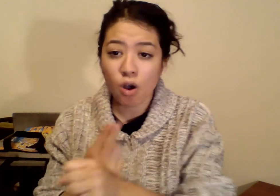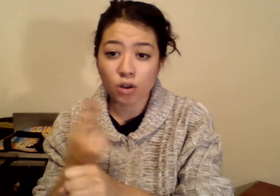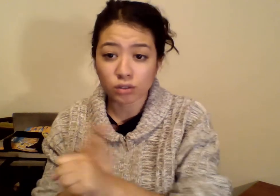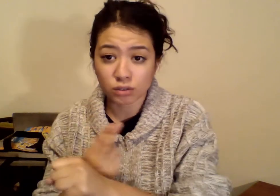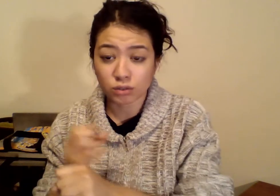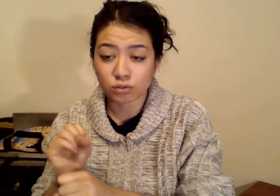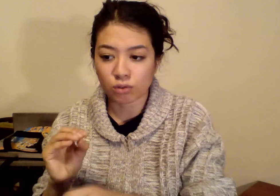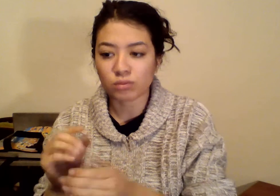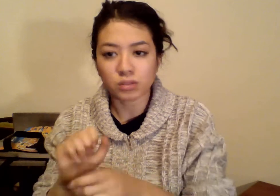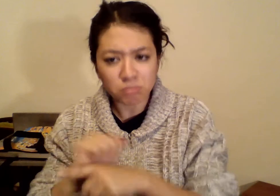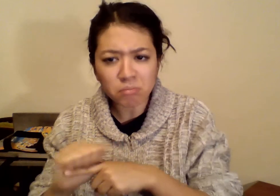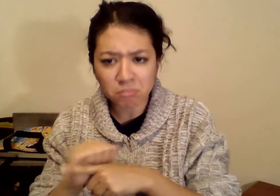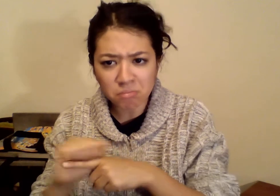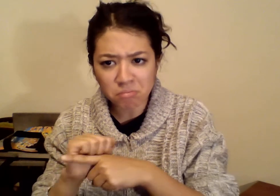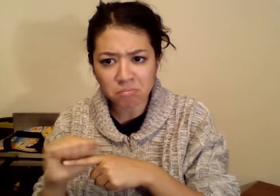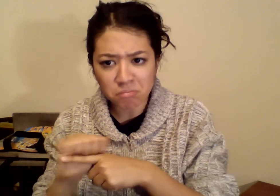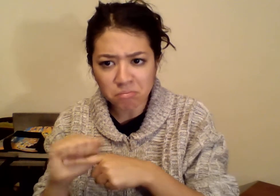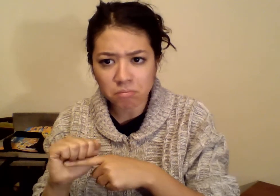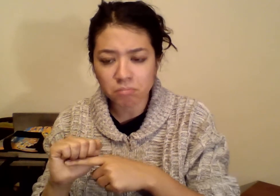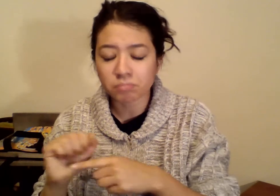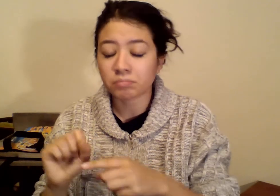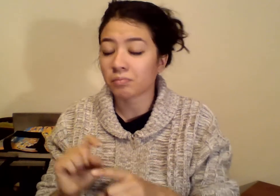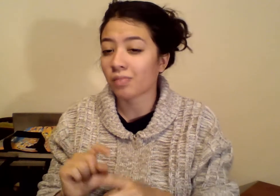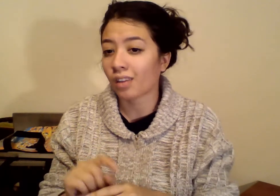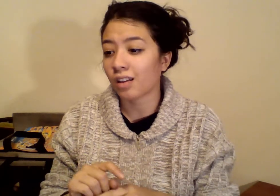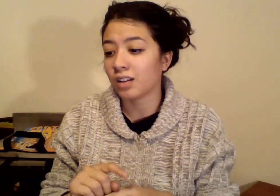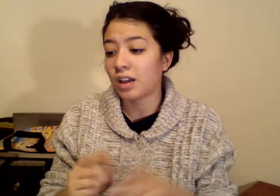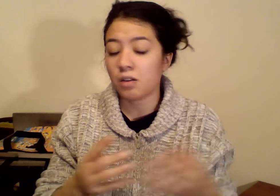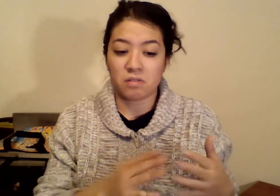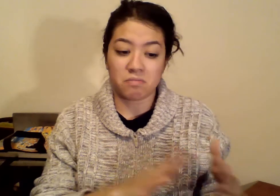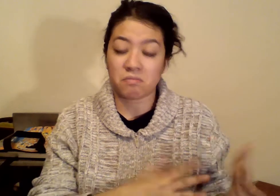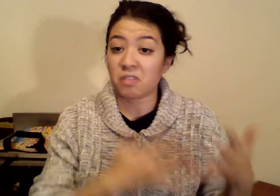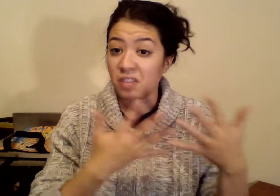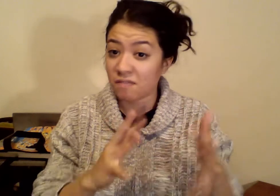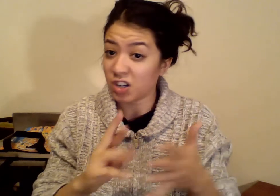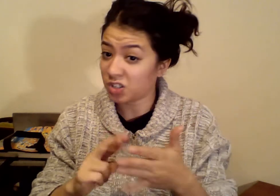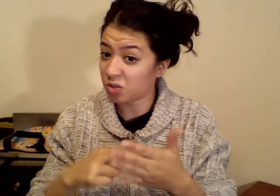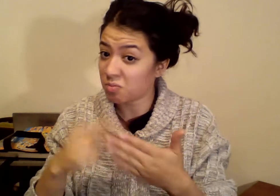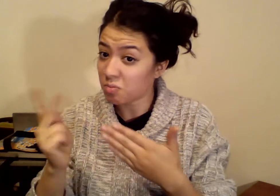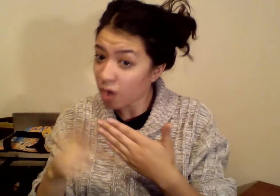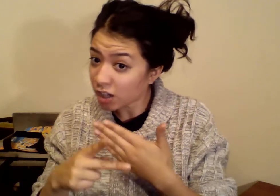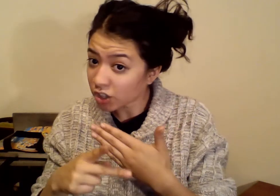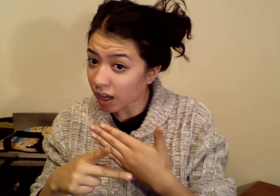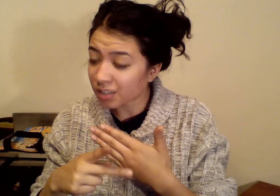will. Certainly not like a master's thesis, but it's a start. So students are